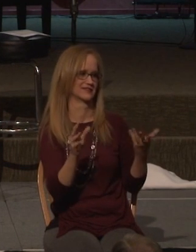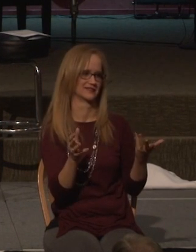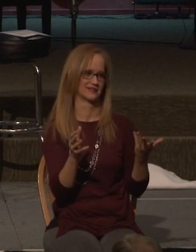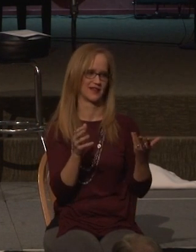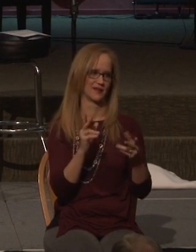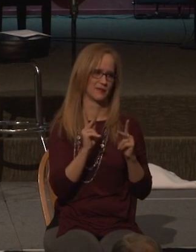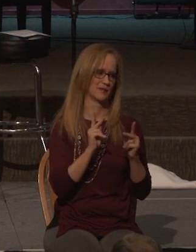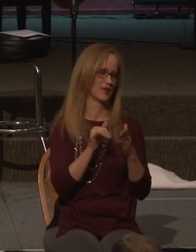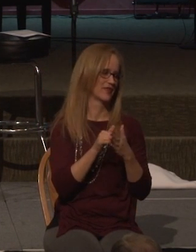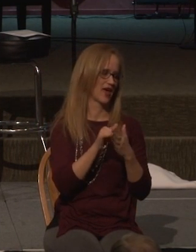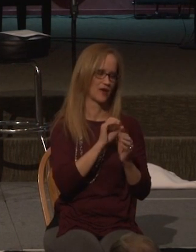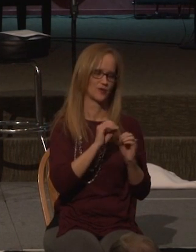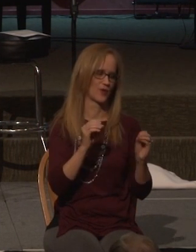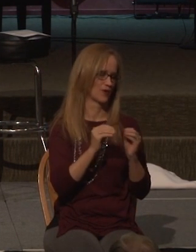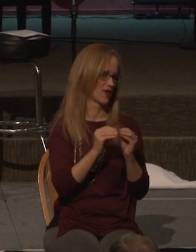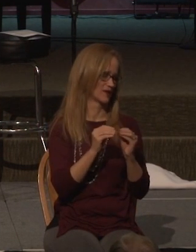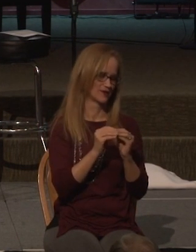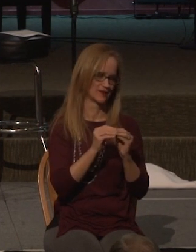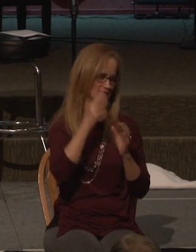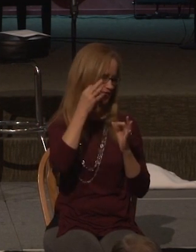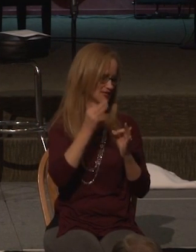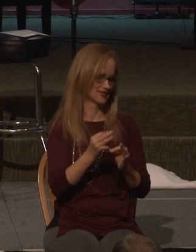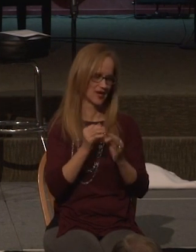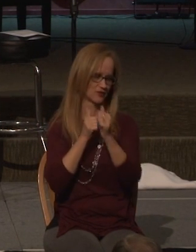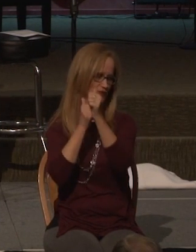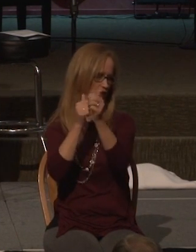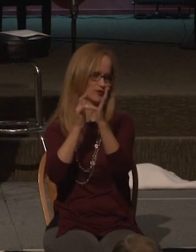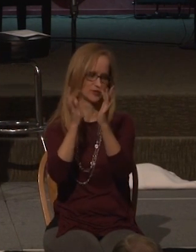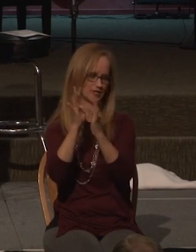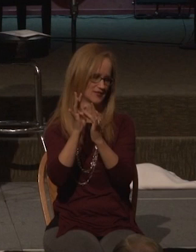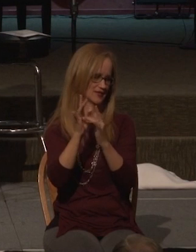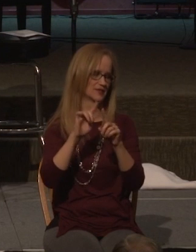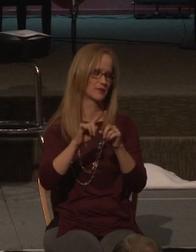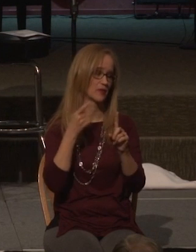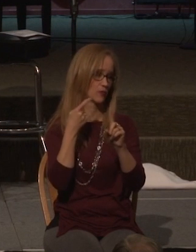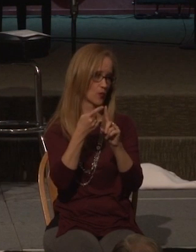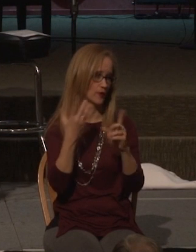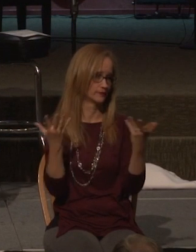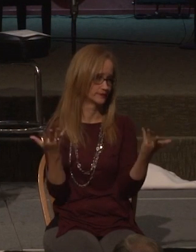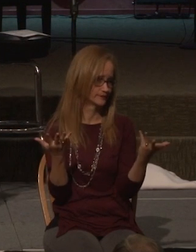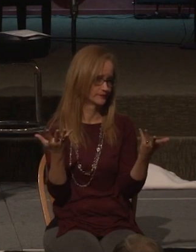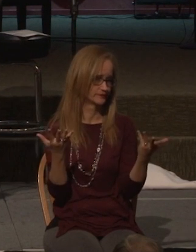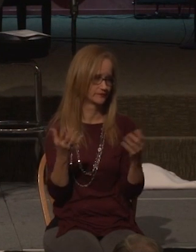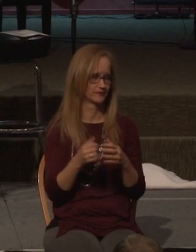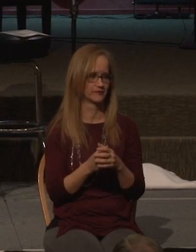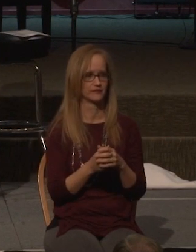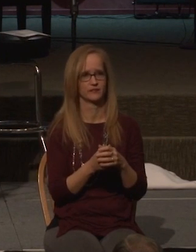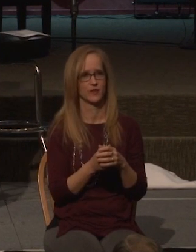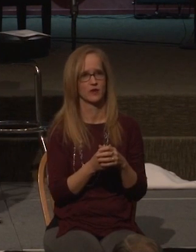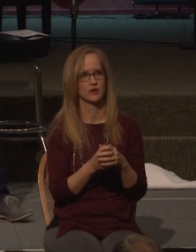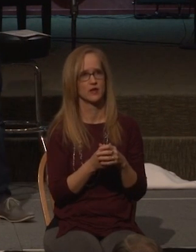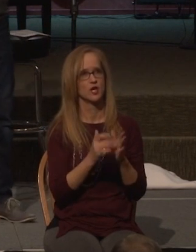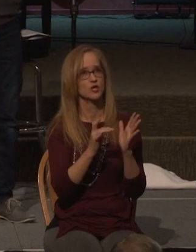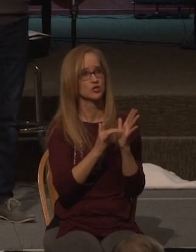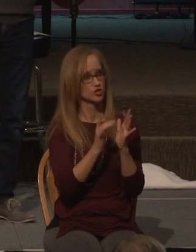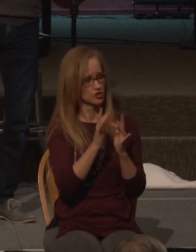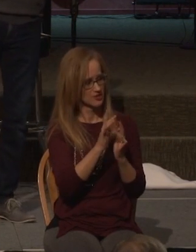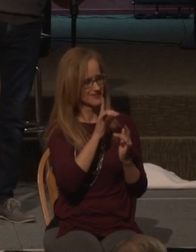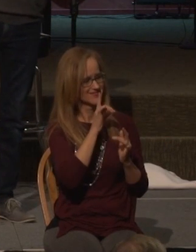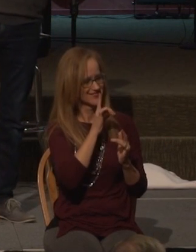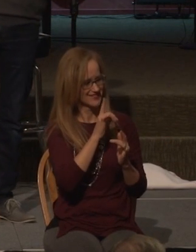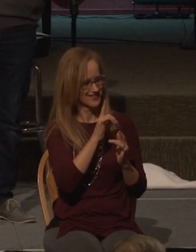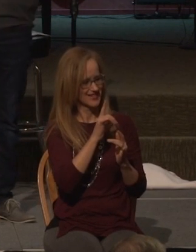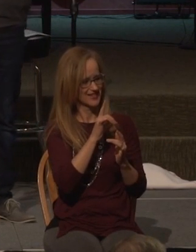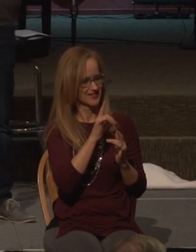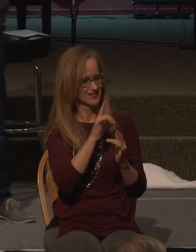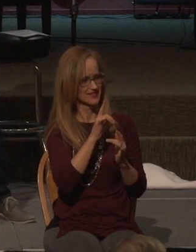to follow Jesus. Maybe a coincidence, but here's the point. The point is that Jesus is the